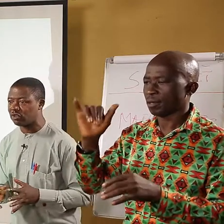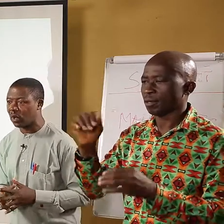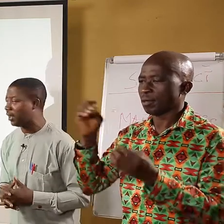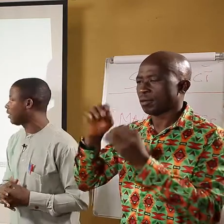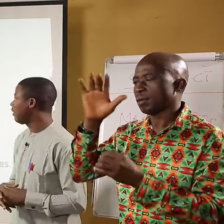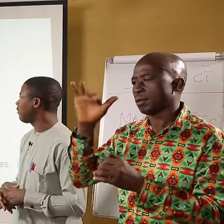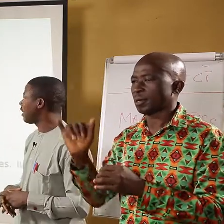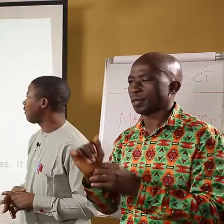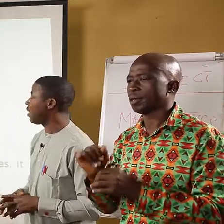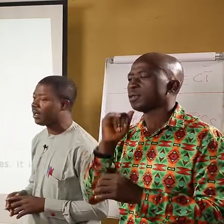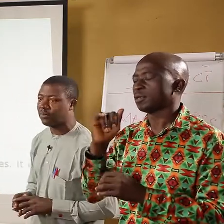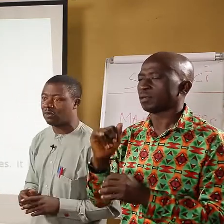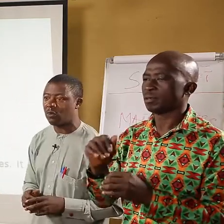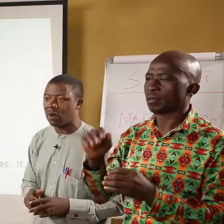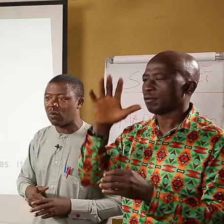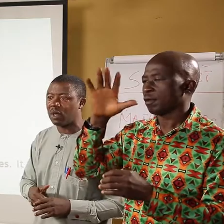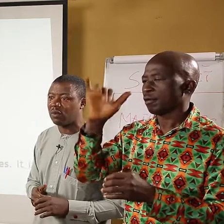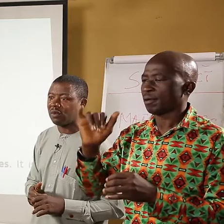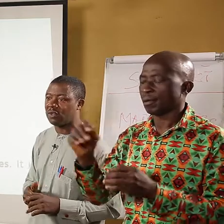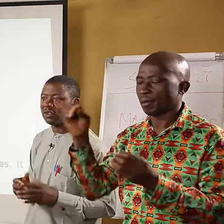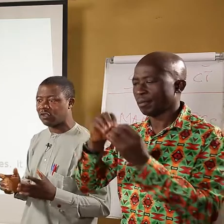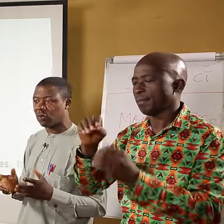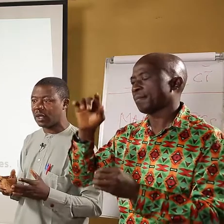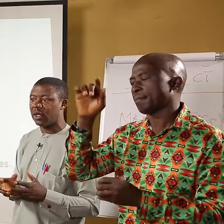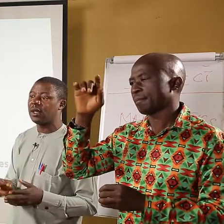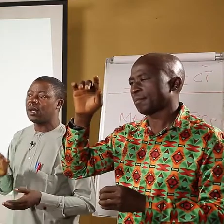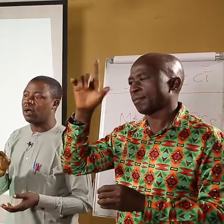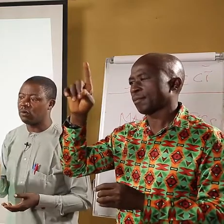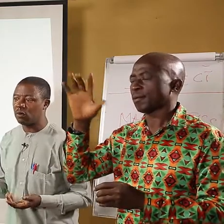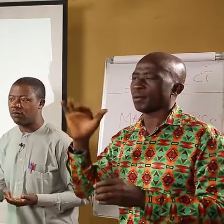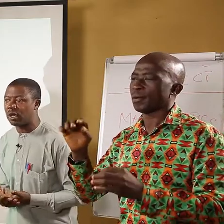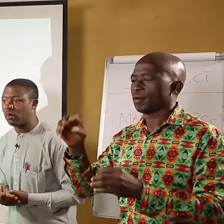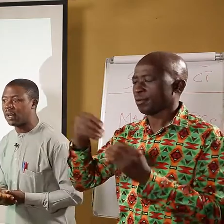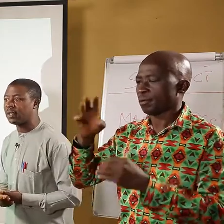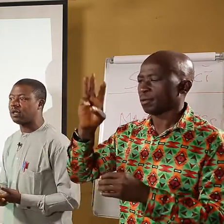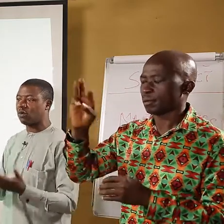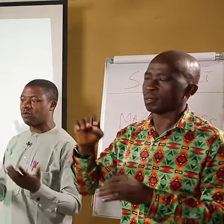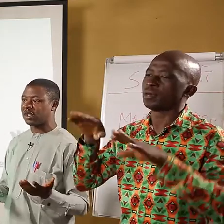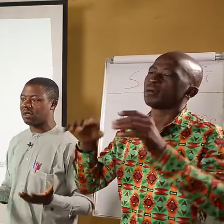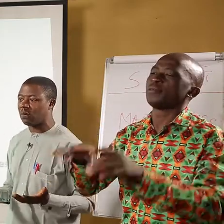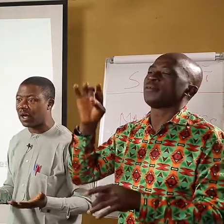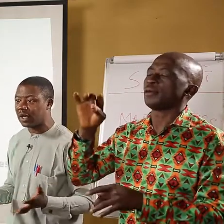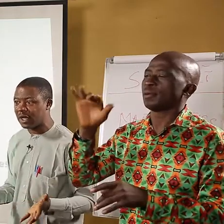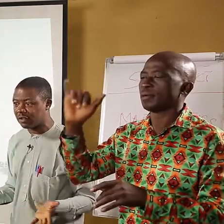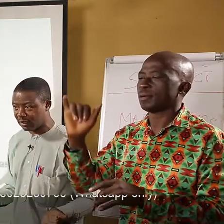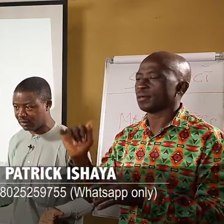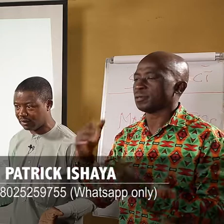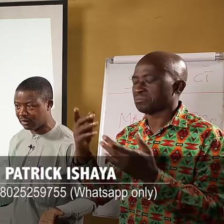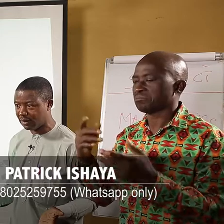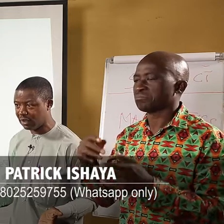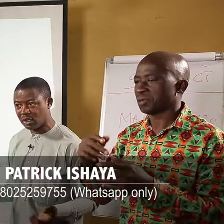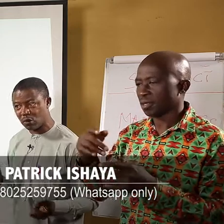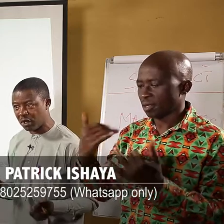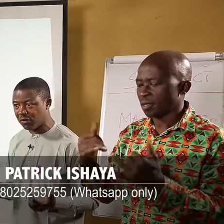is 6y. 5y plus 1y will give us 6y. How do we find y? The coefficient of y here is